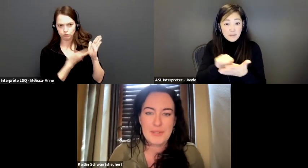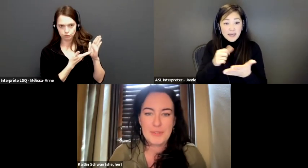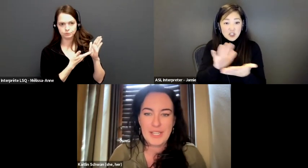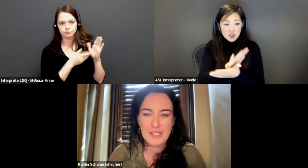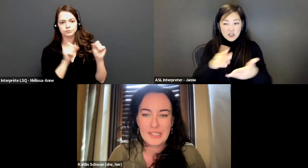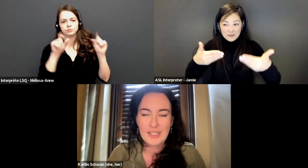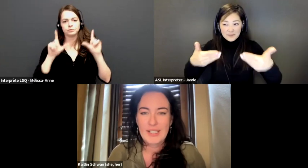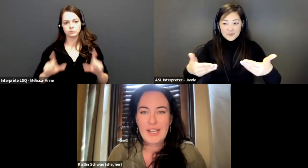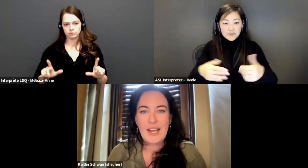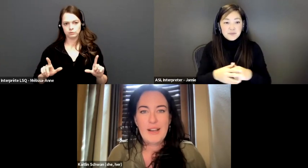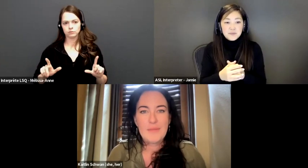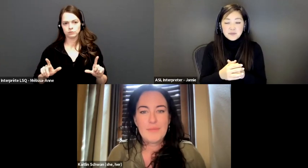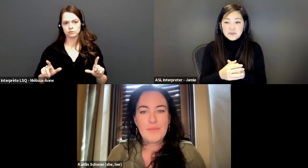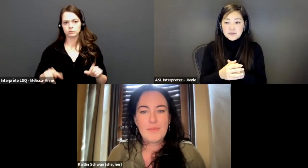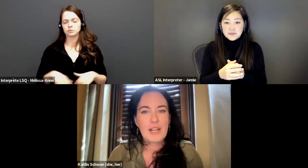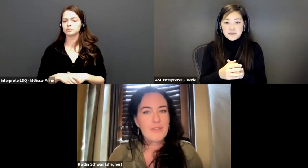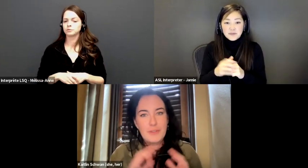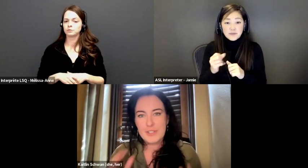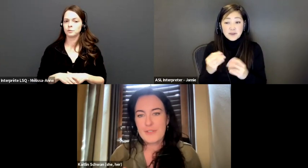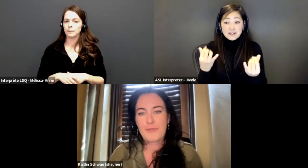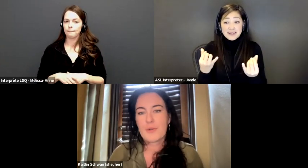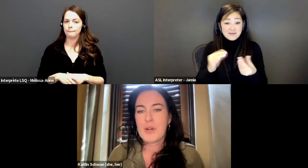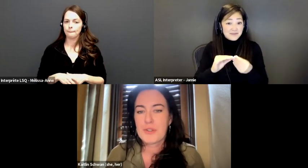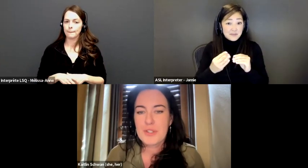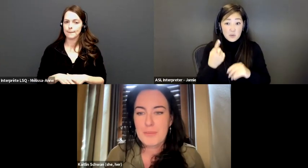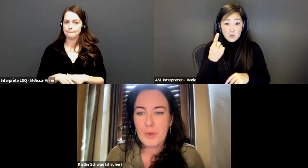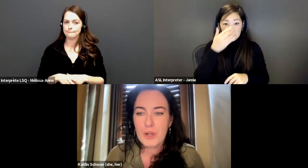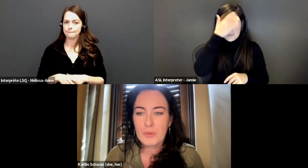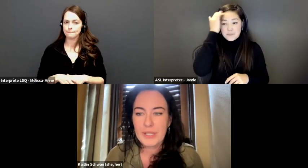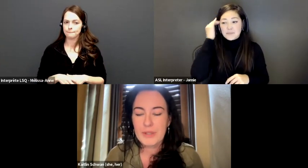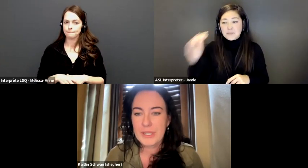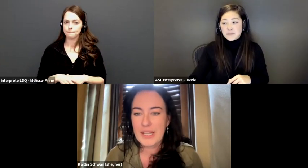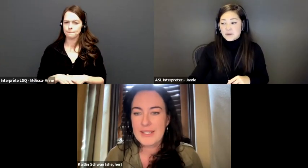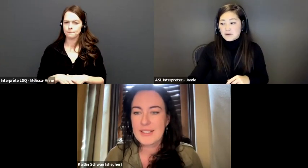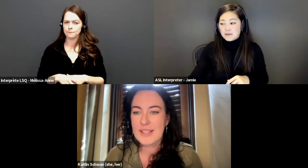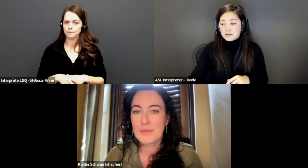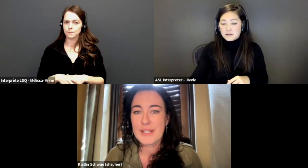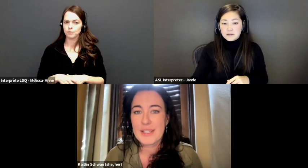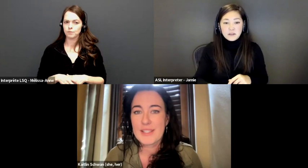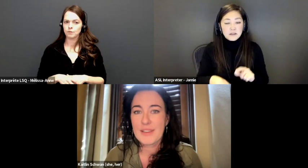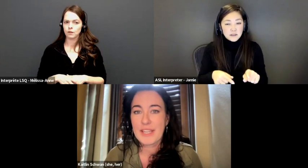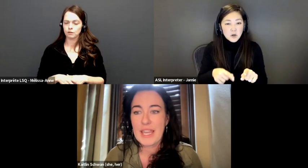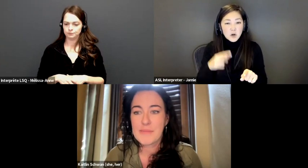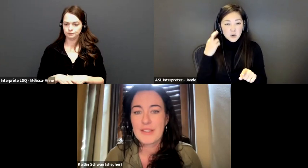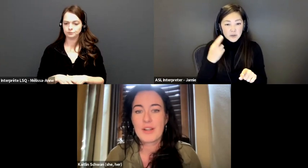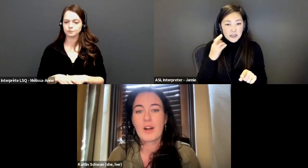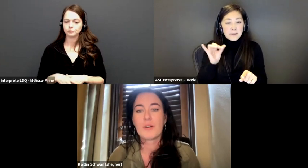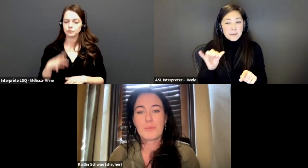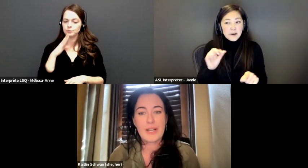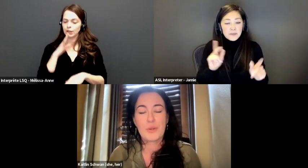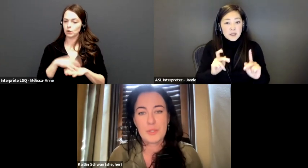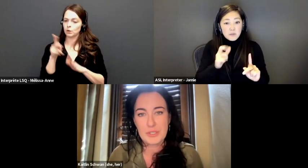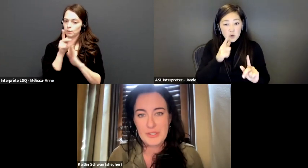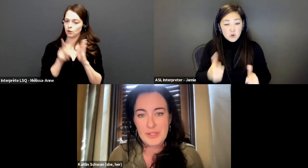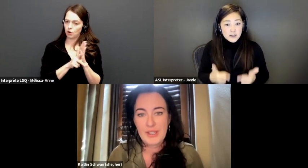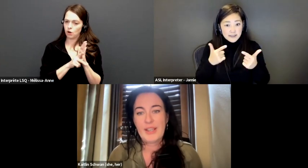the principles here, kind of first and foremost, the protocol really realizes that residents of encampments are